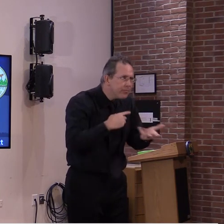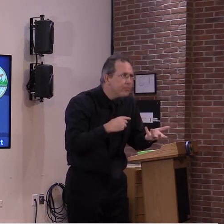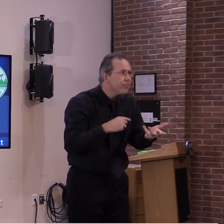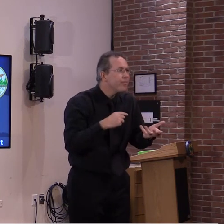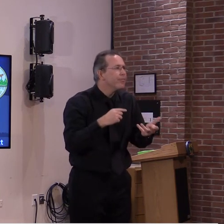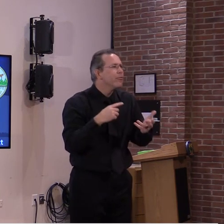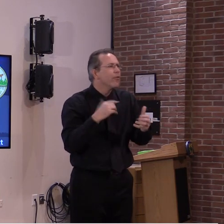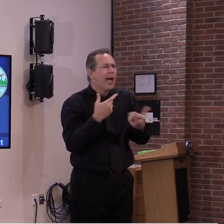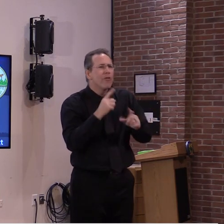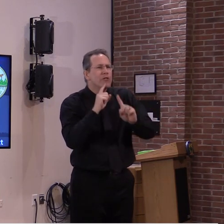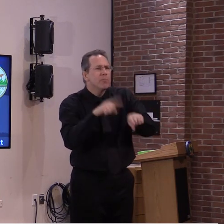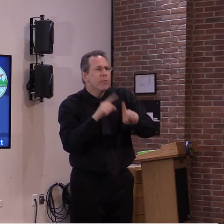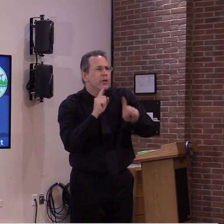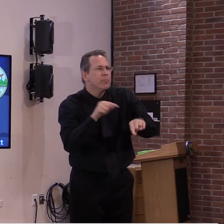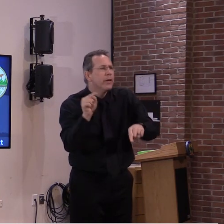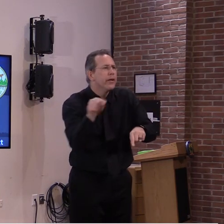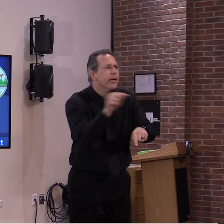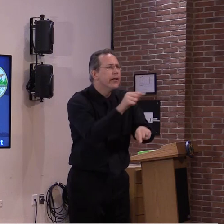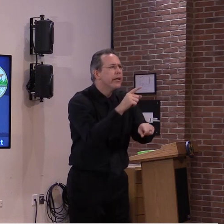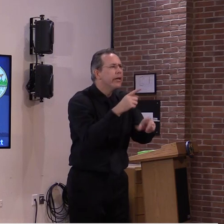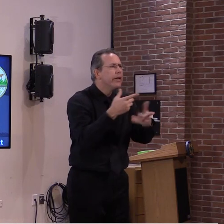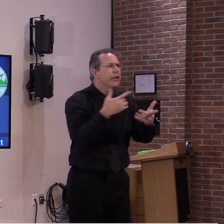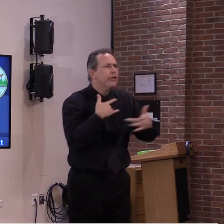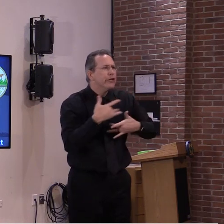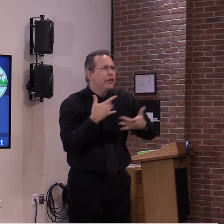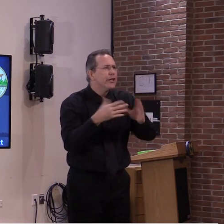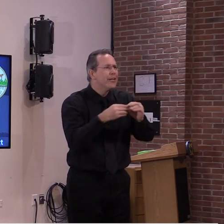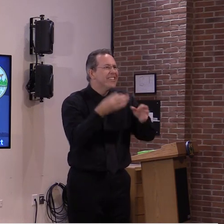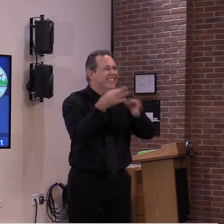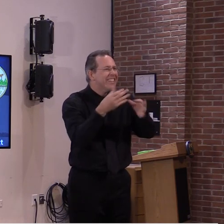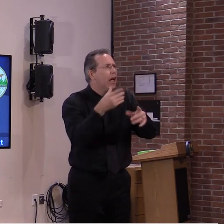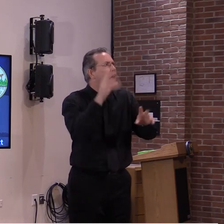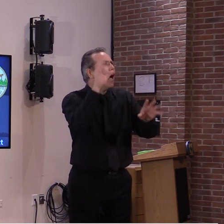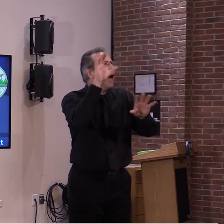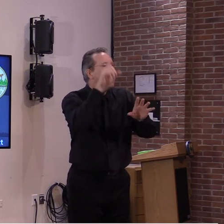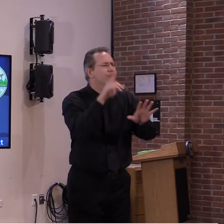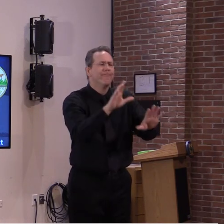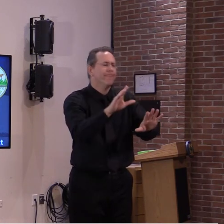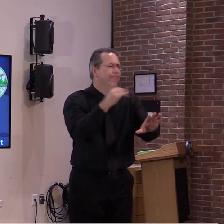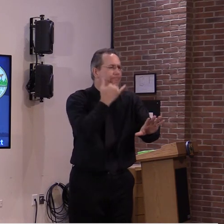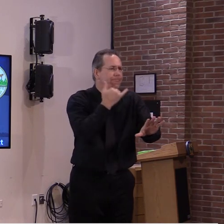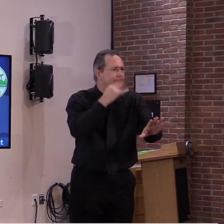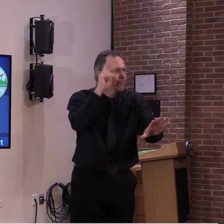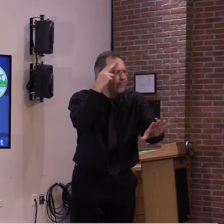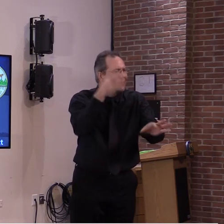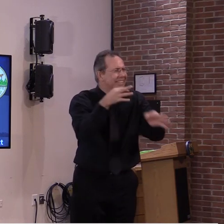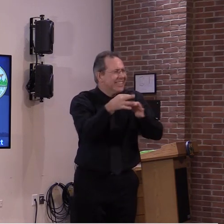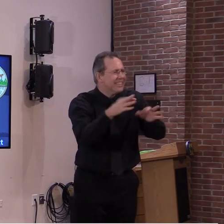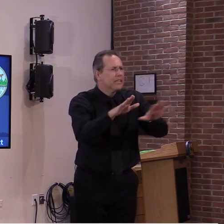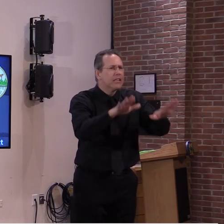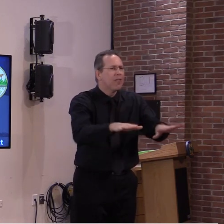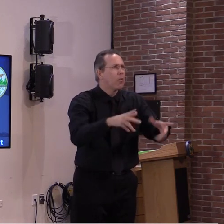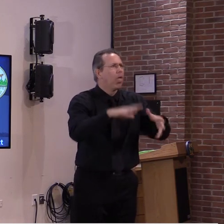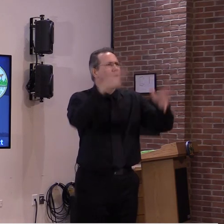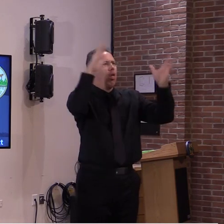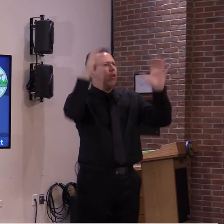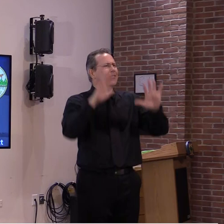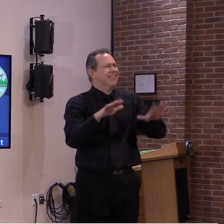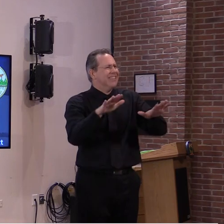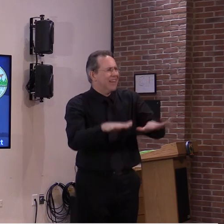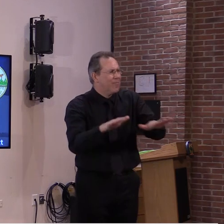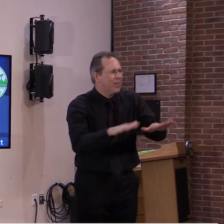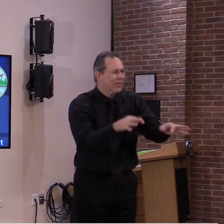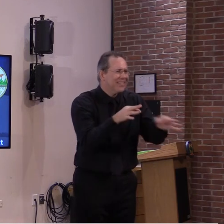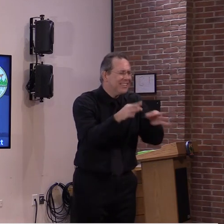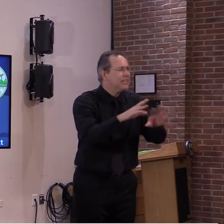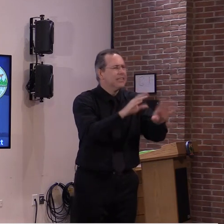a point-by-point basis to the concerns people have and allow them to be more comfortable with something that they may have started